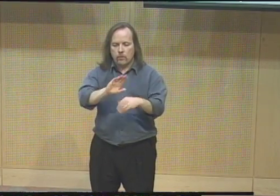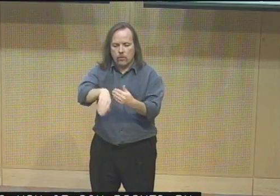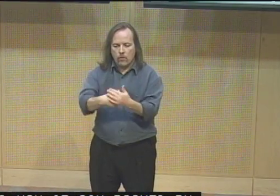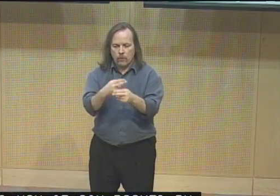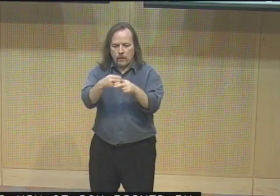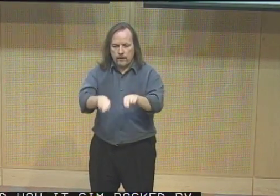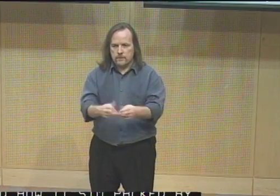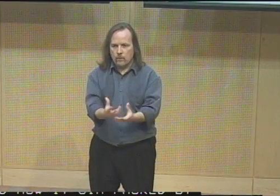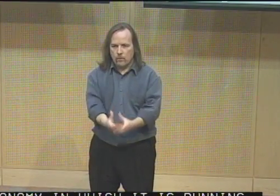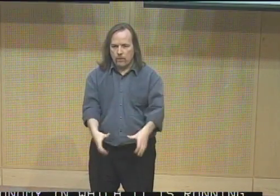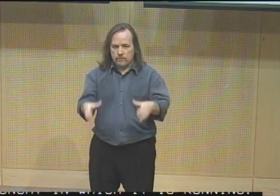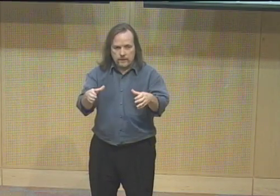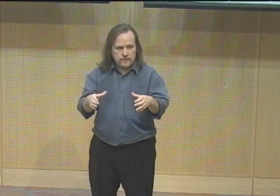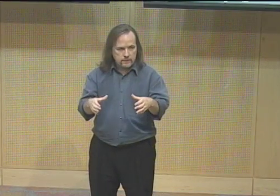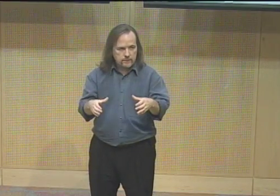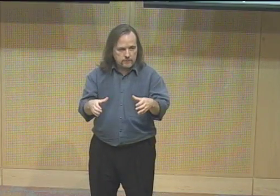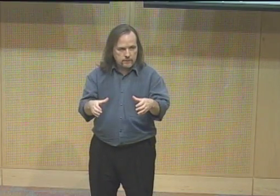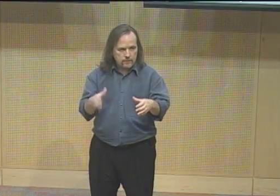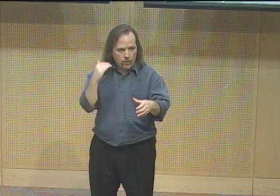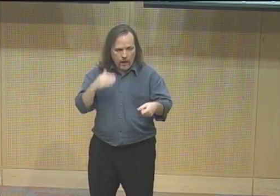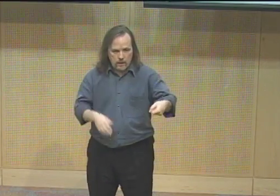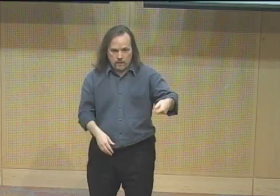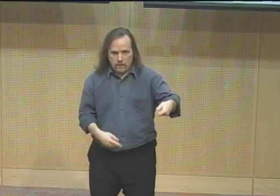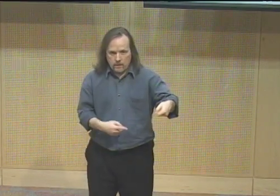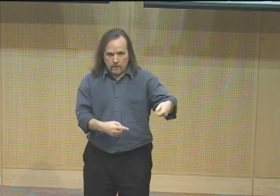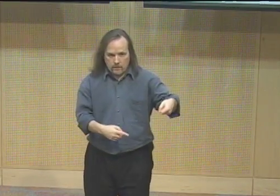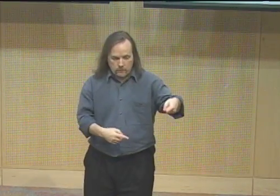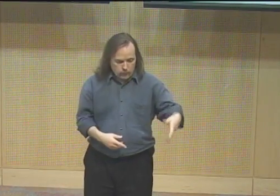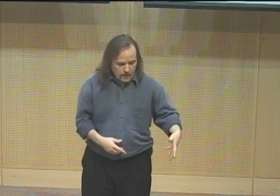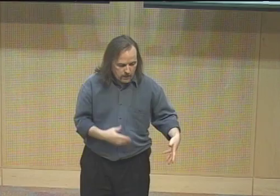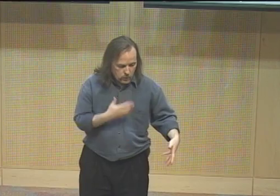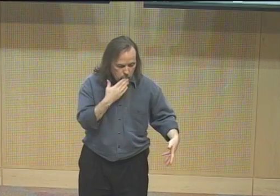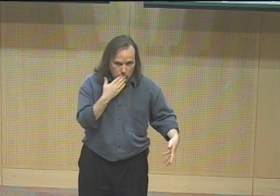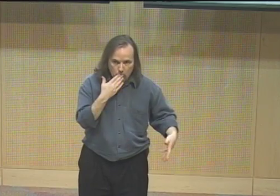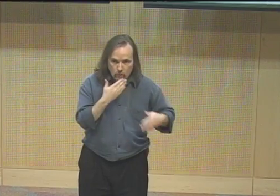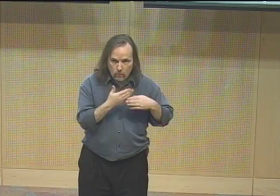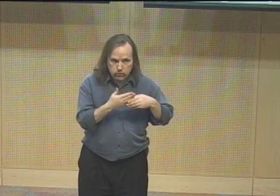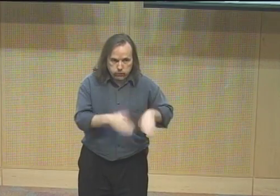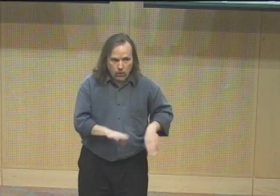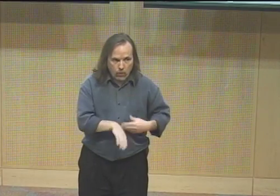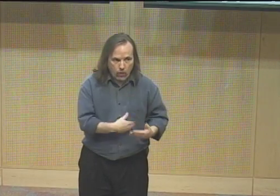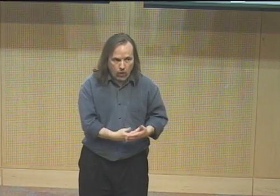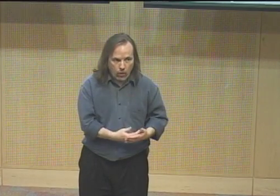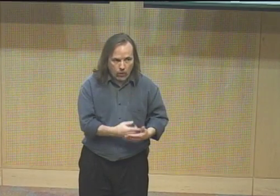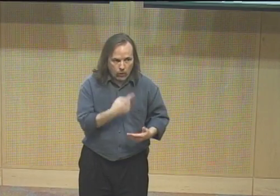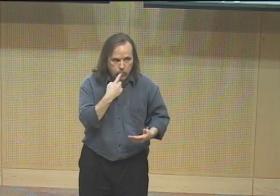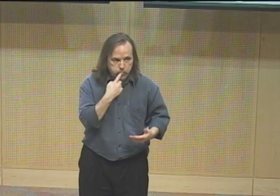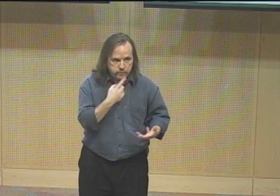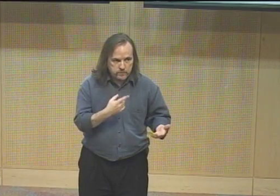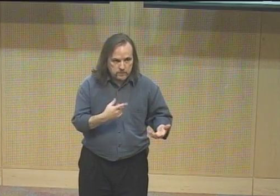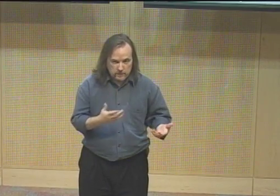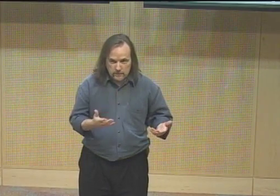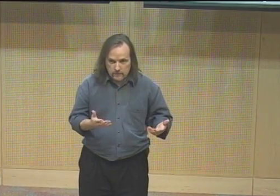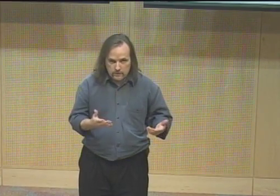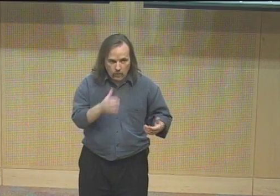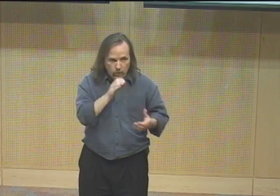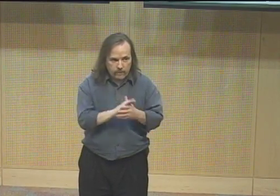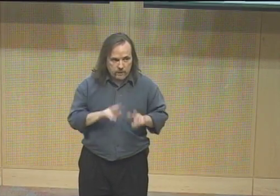Have you ever heard the phrase, don't put your eggs all in one basket? Because if you have all your eggs in one basket and you drop the basket, all the eggs break, and then your wife